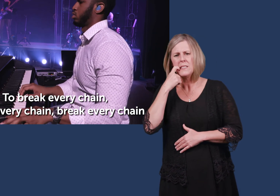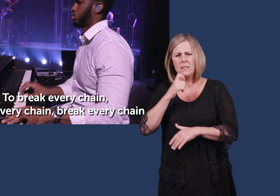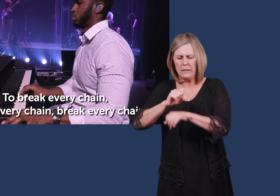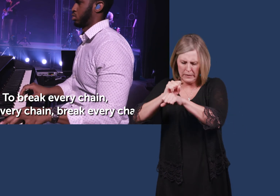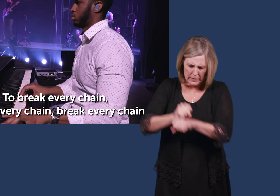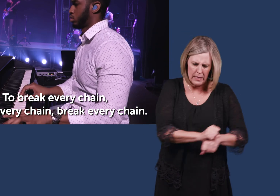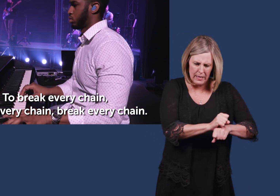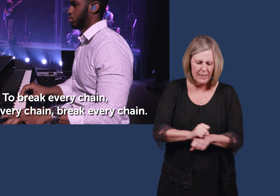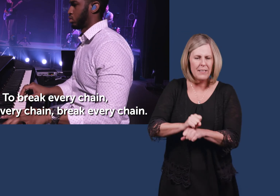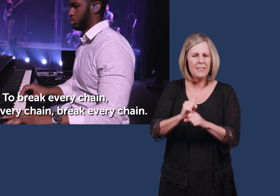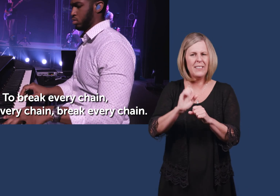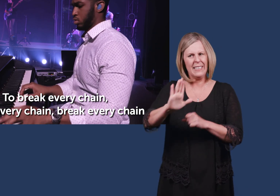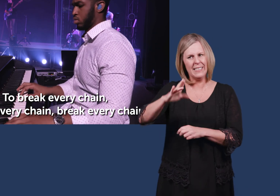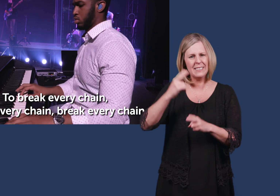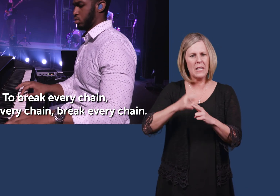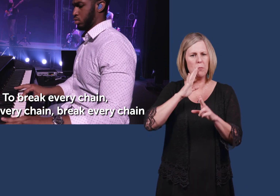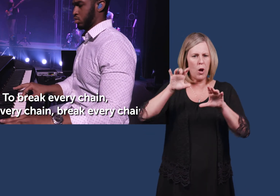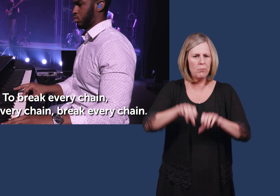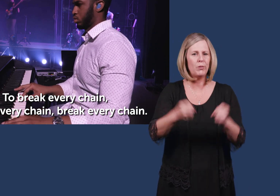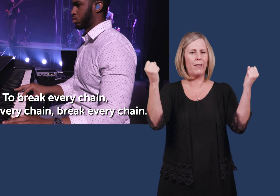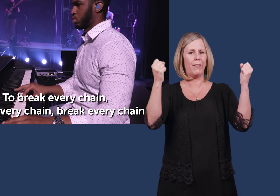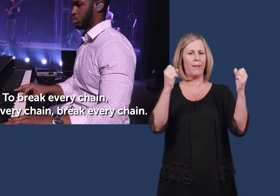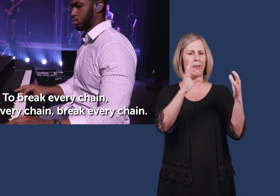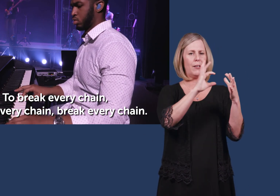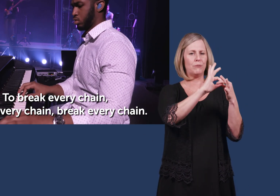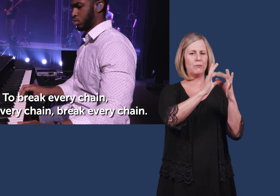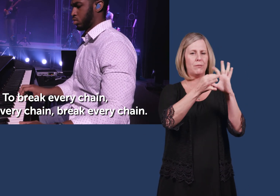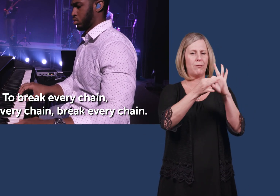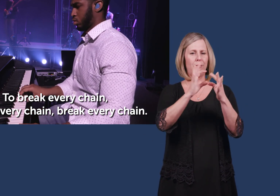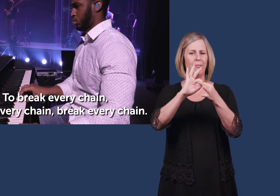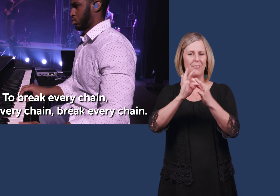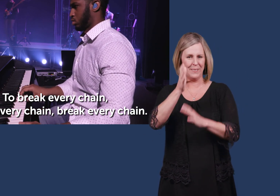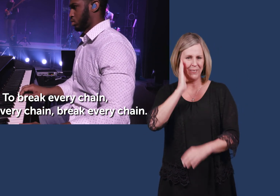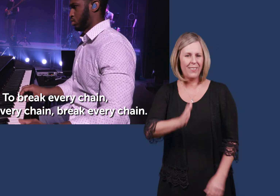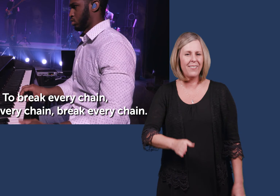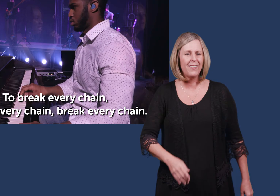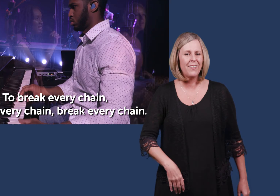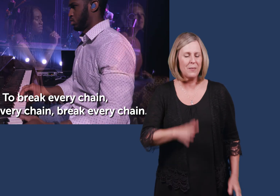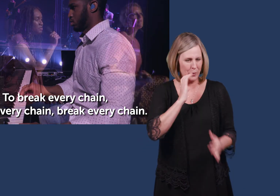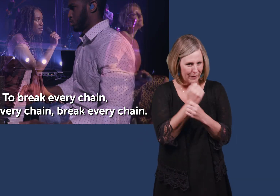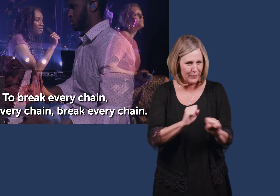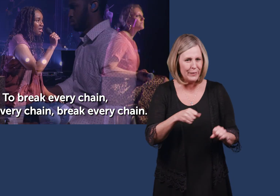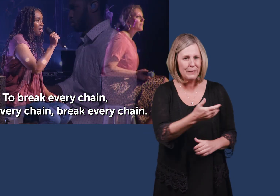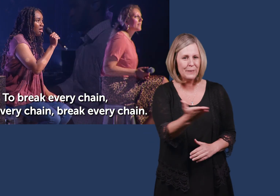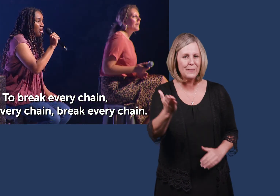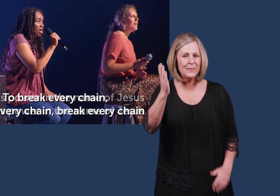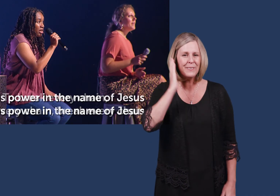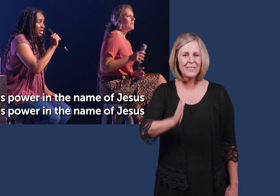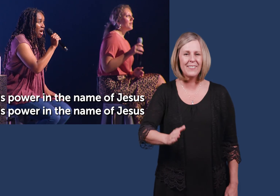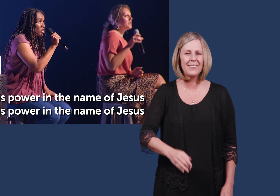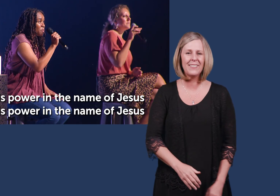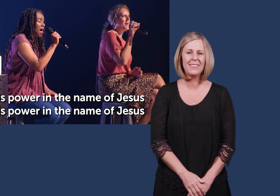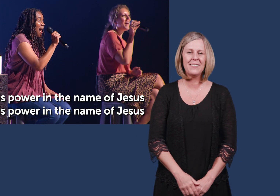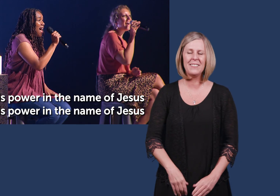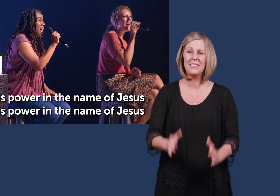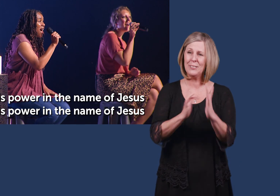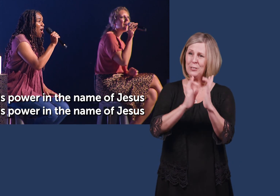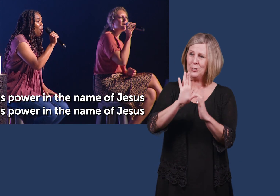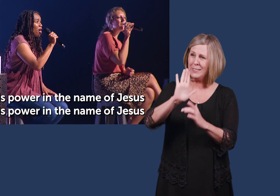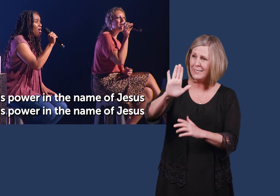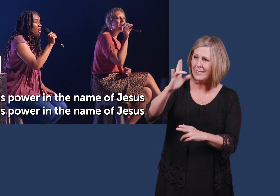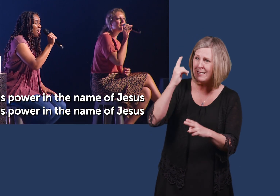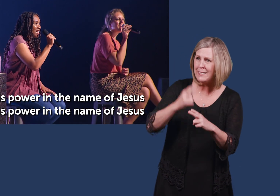break every chain, break every chain, break every chain. There is power.